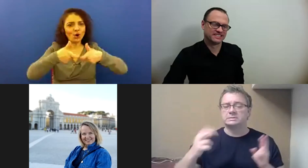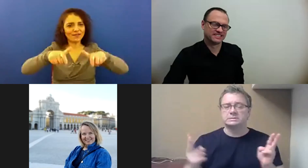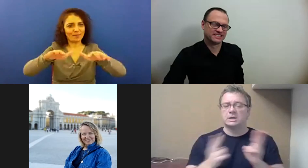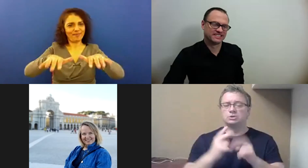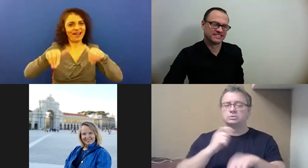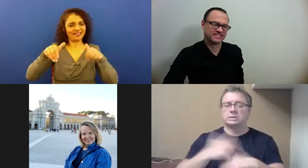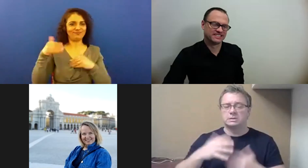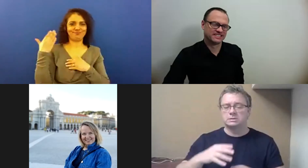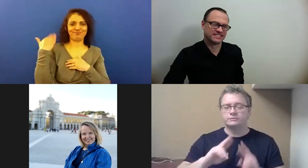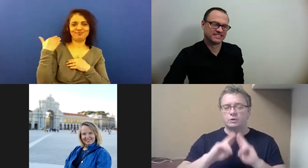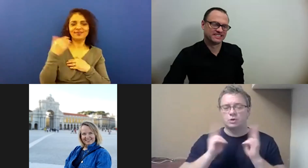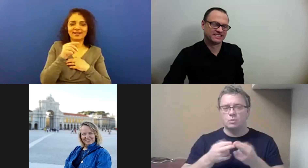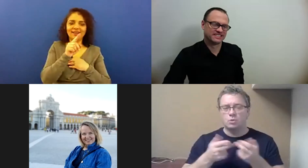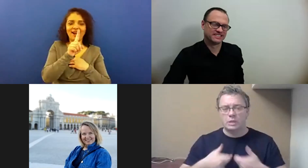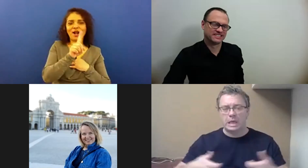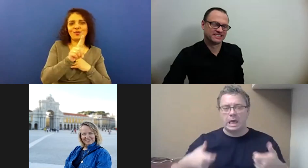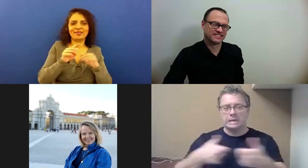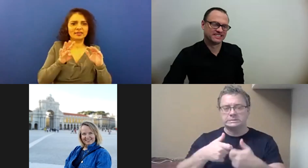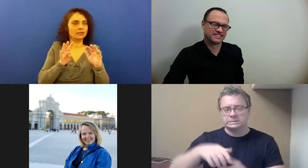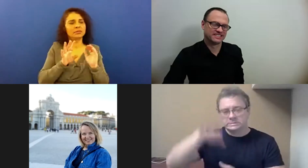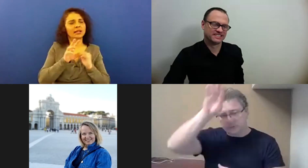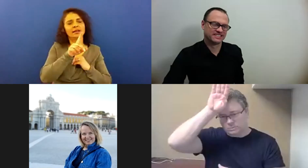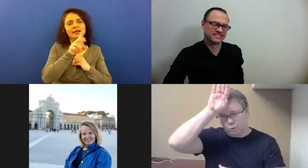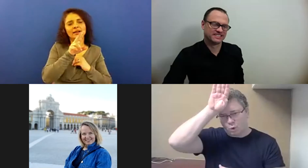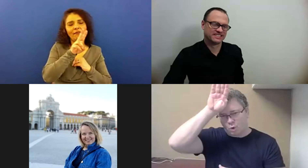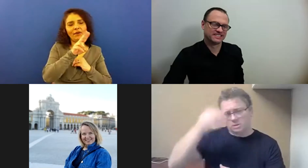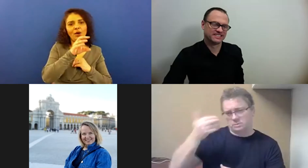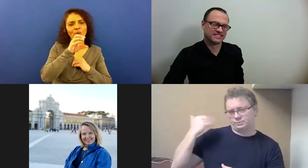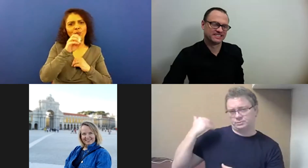people in high positions.